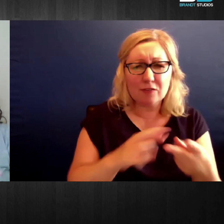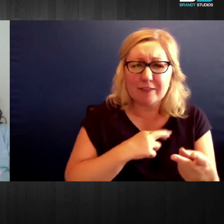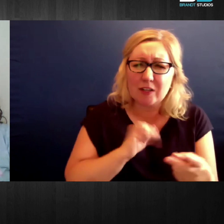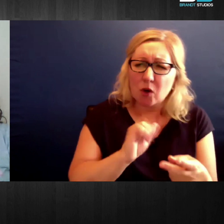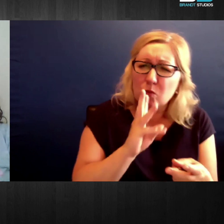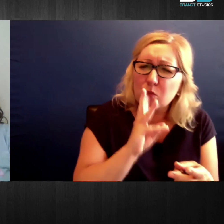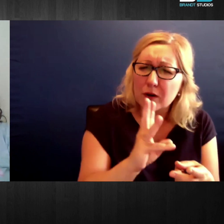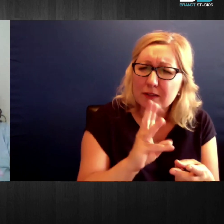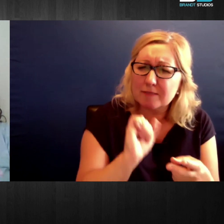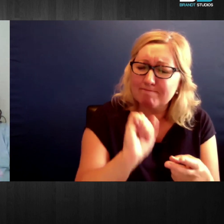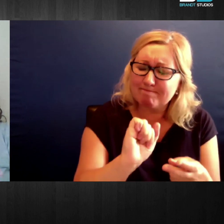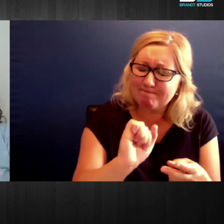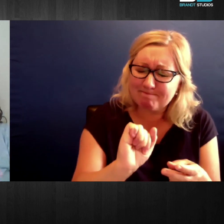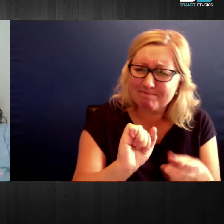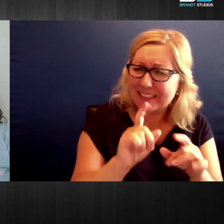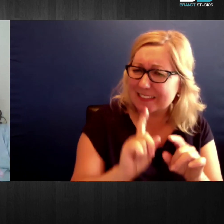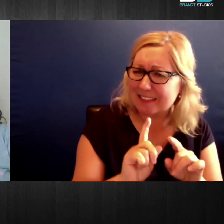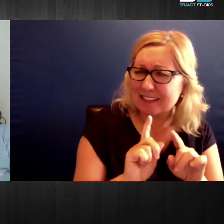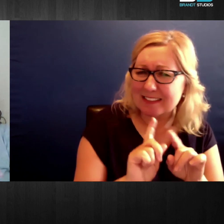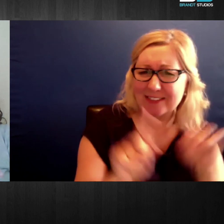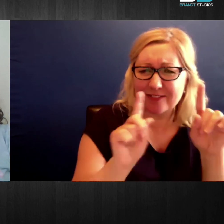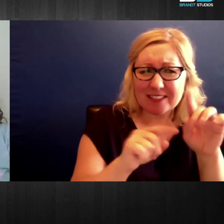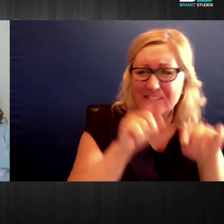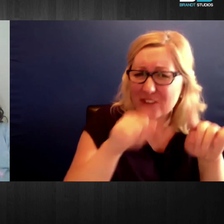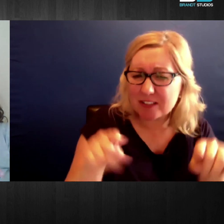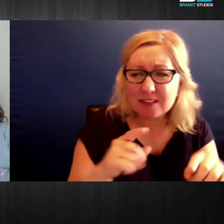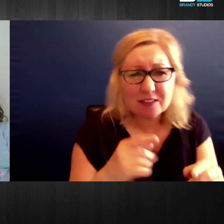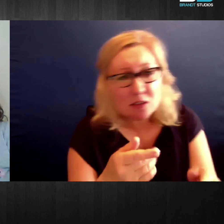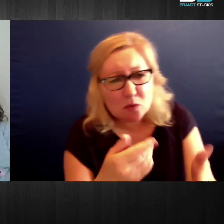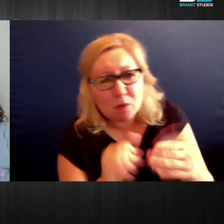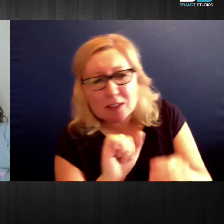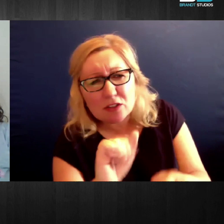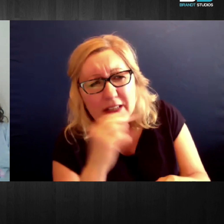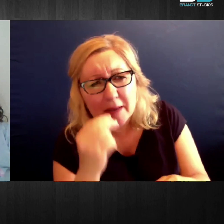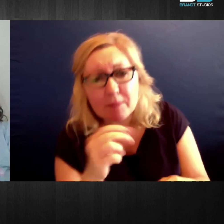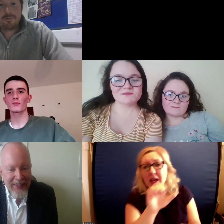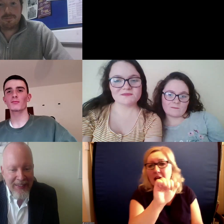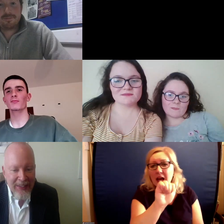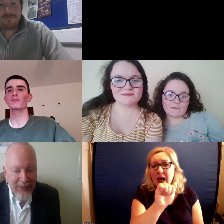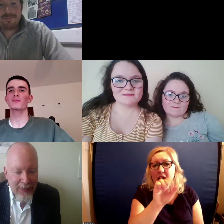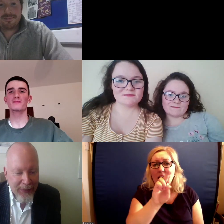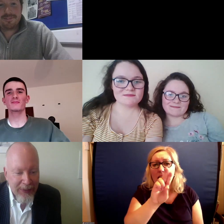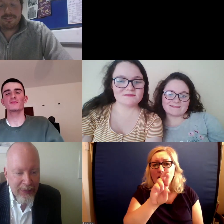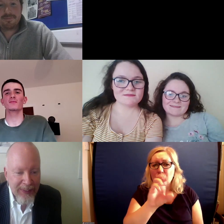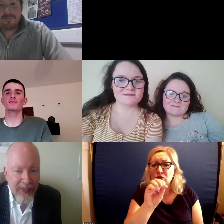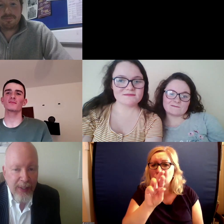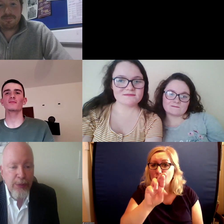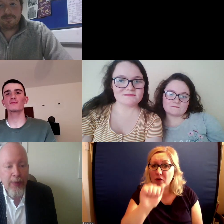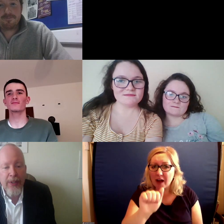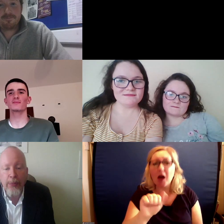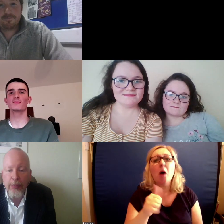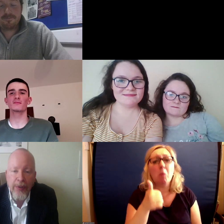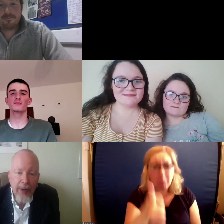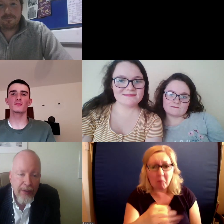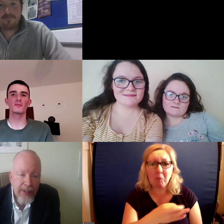That's brilliant. What's her name? Aurora. Aurora. Okay, I didn't think I catch it. Okay, good. Well, great. Listen, thank you so